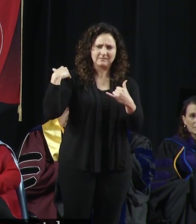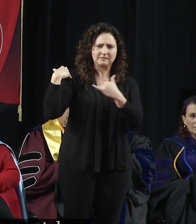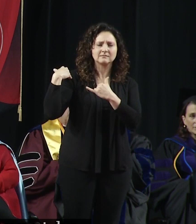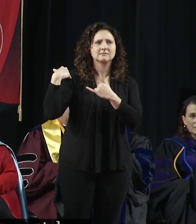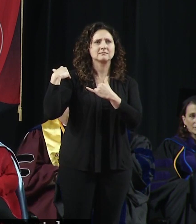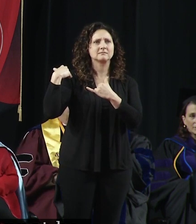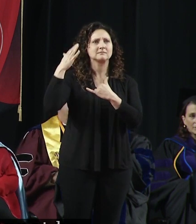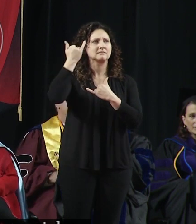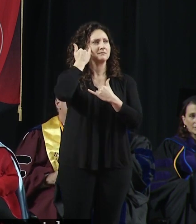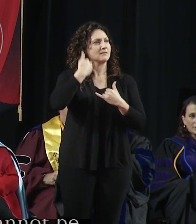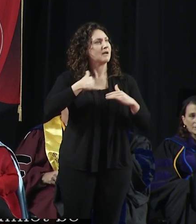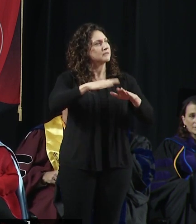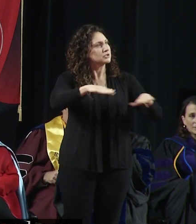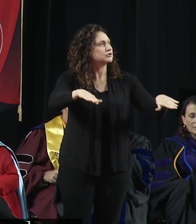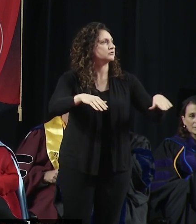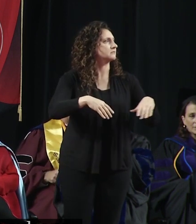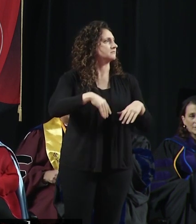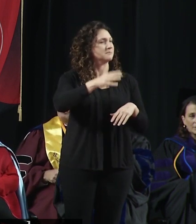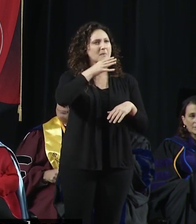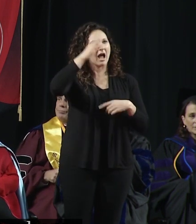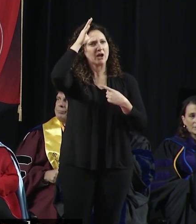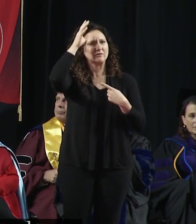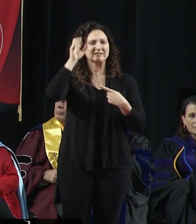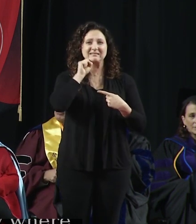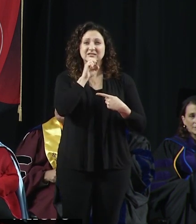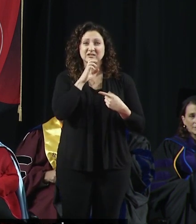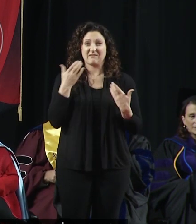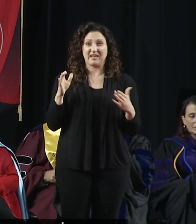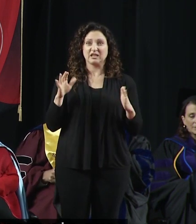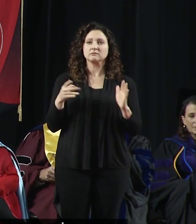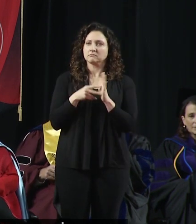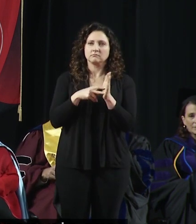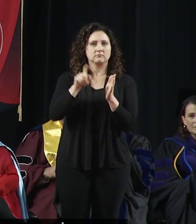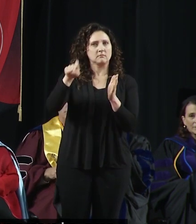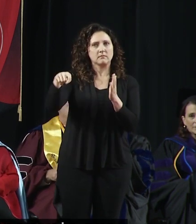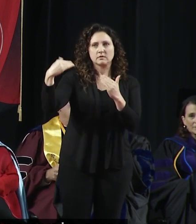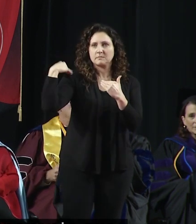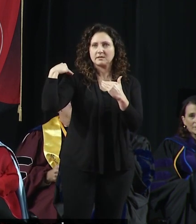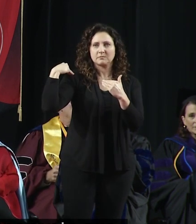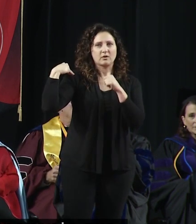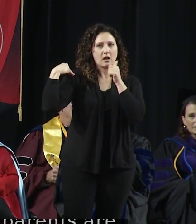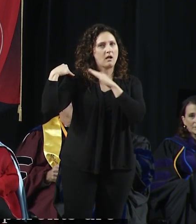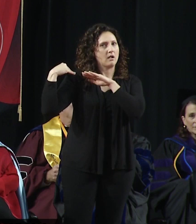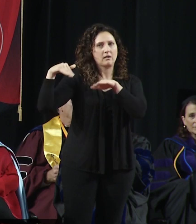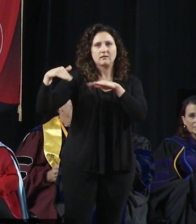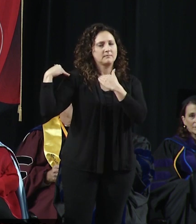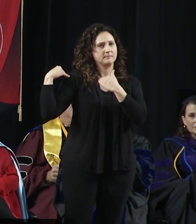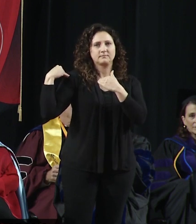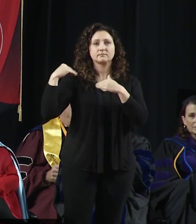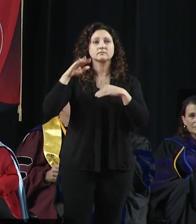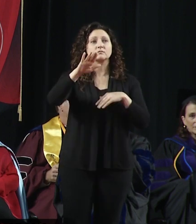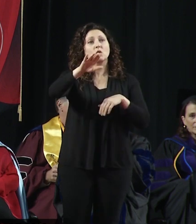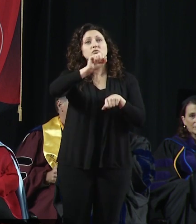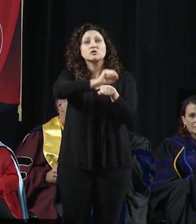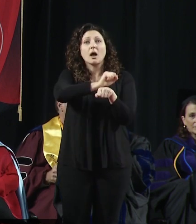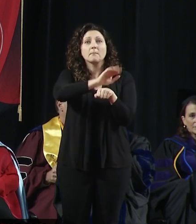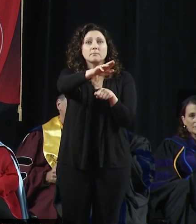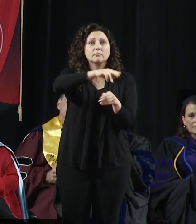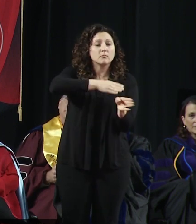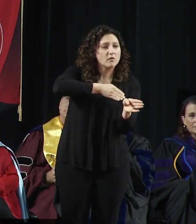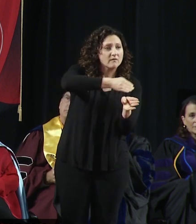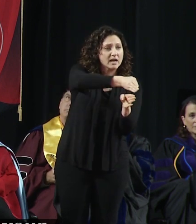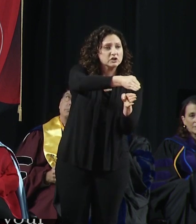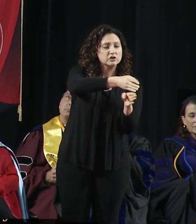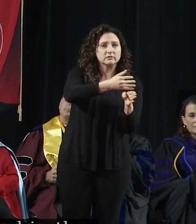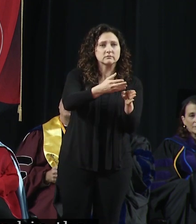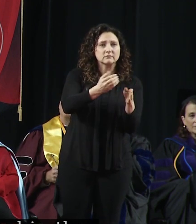where children and elderly parents are concerned. Don't let your profession or job stand